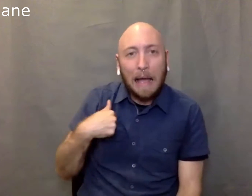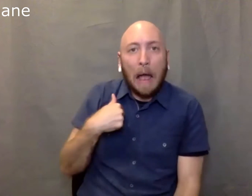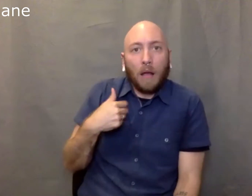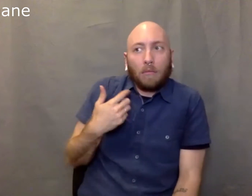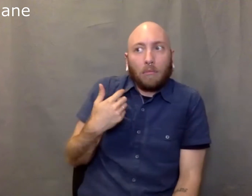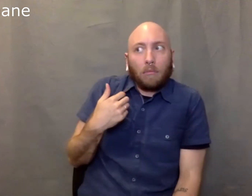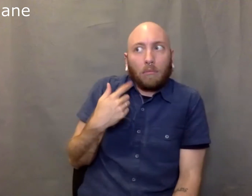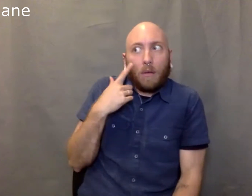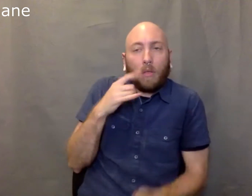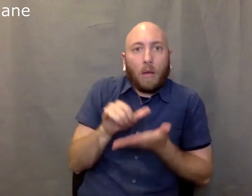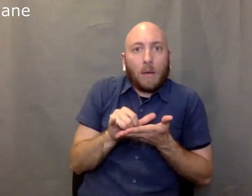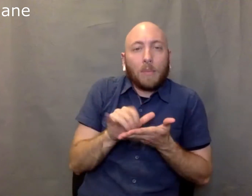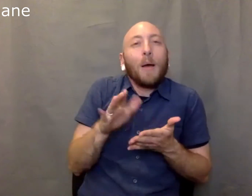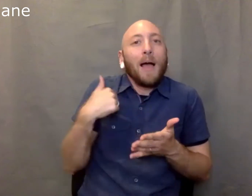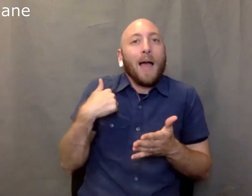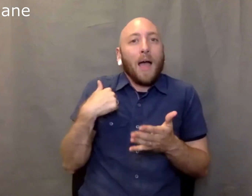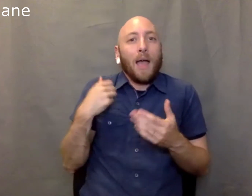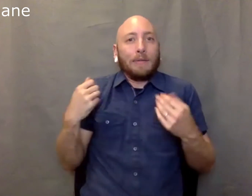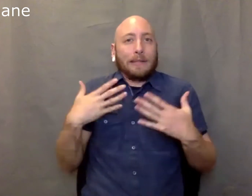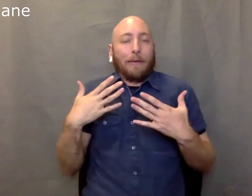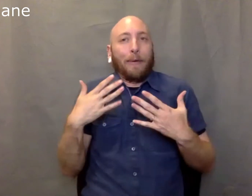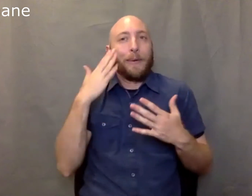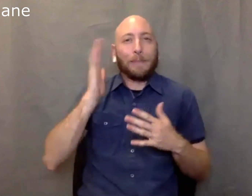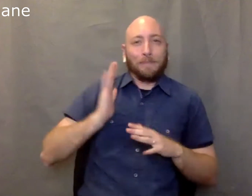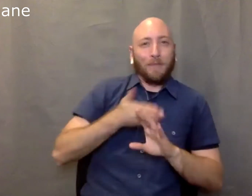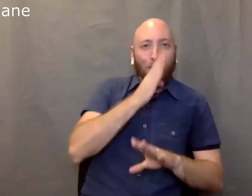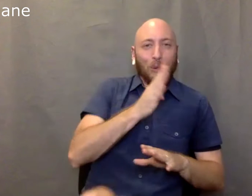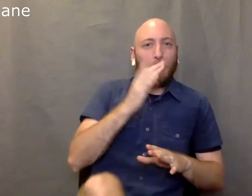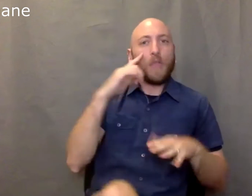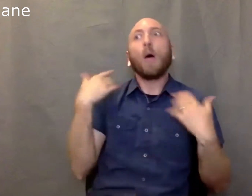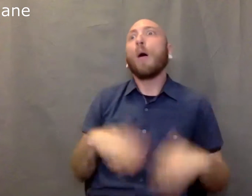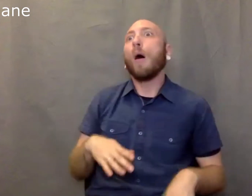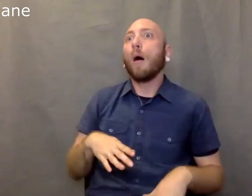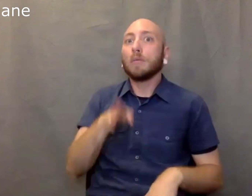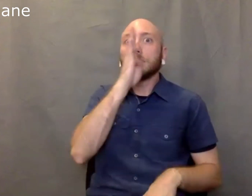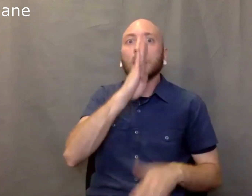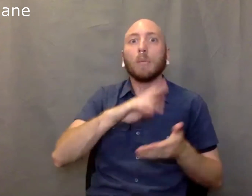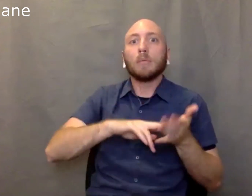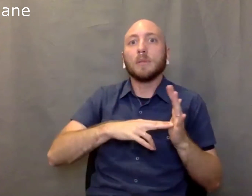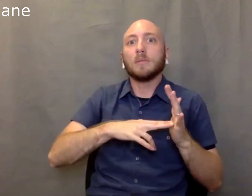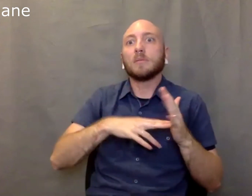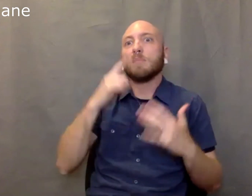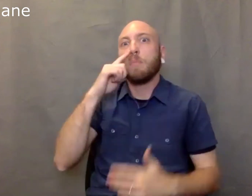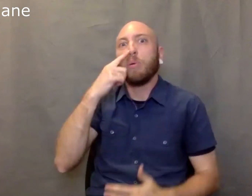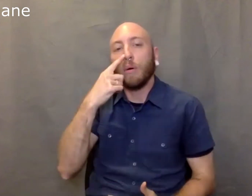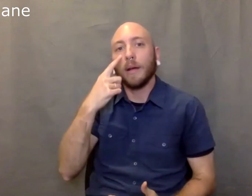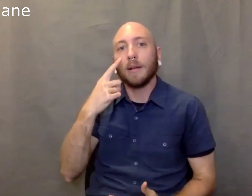I was always so scared getting sober that I wouldn't have as much fun as I did before, or that I would turn to a boring person. And it couldn't be further from the